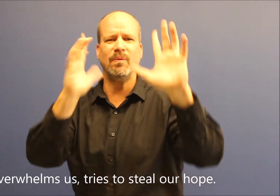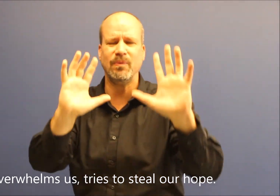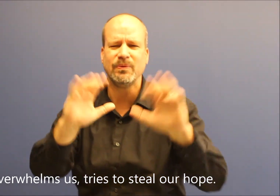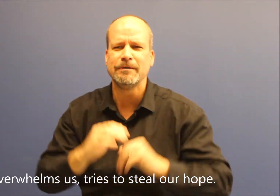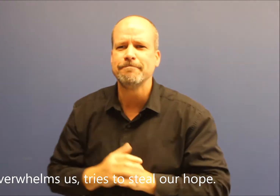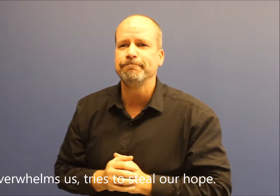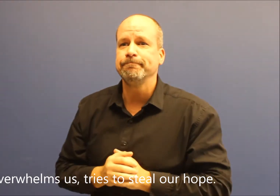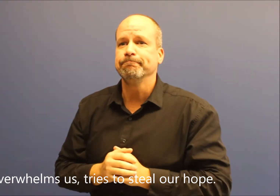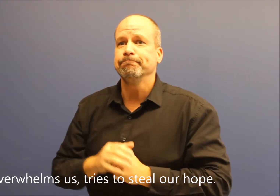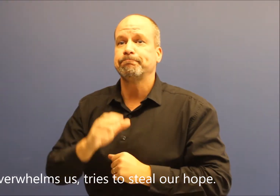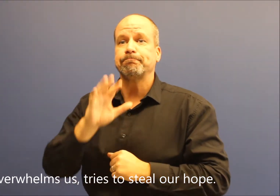tries to steal our hope.